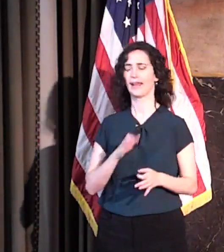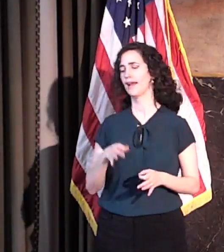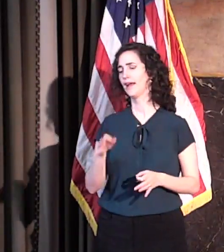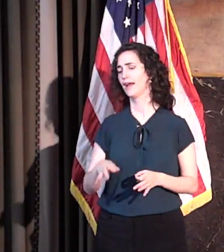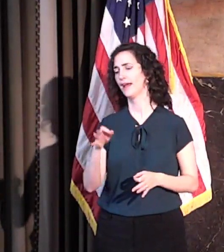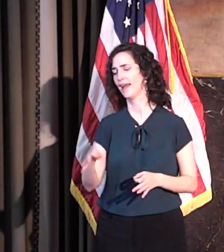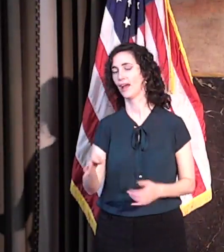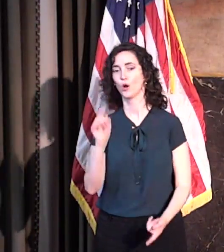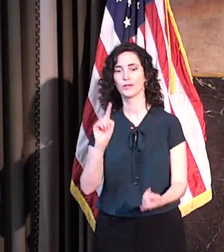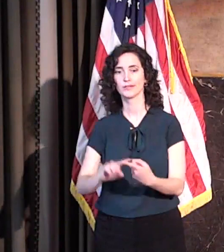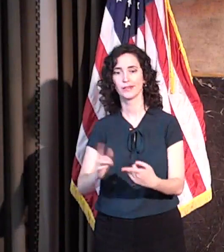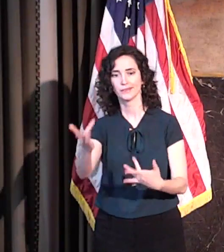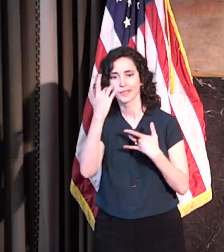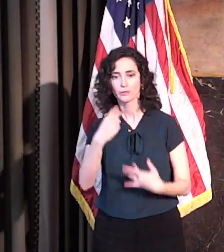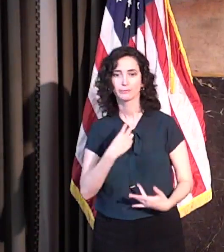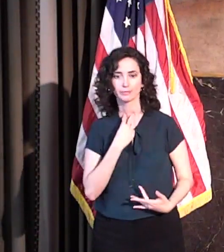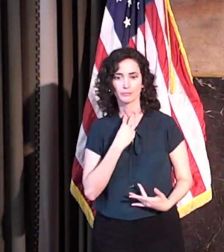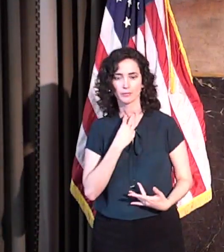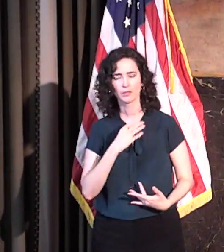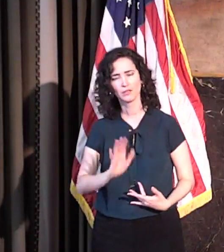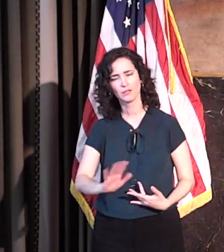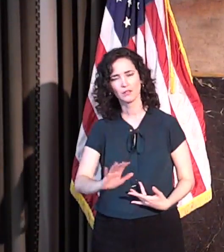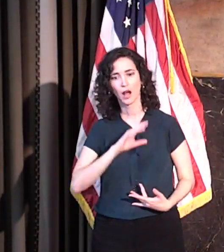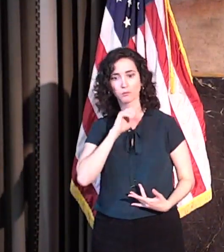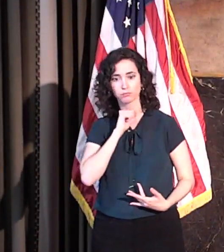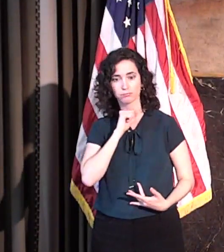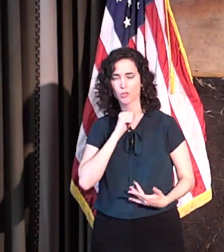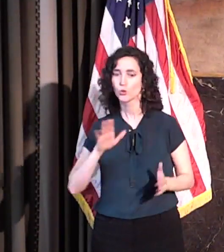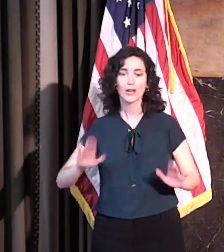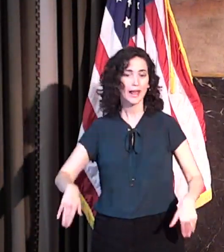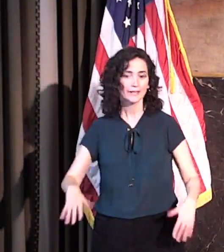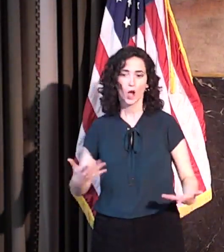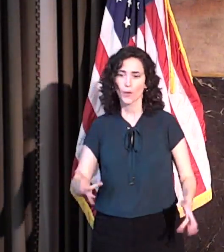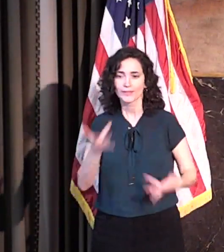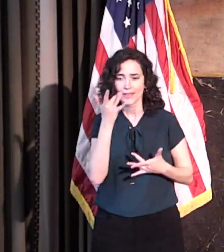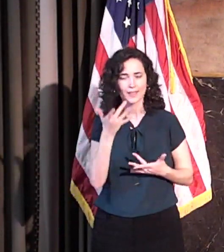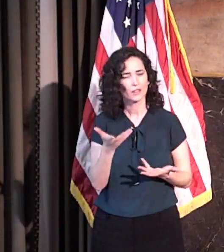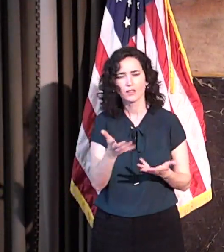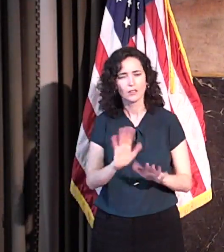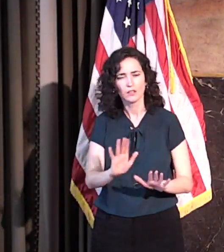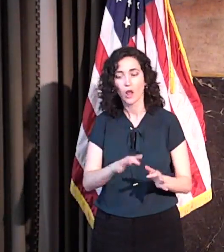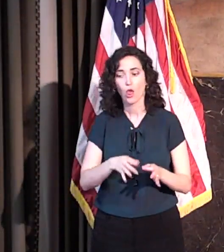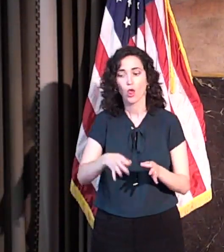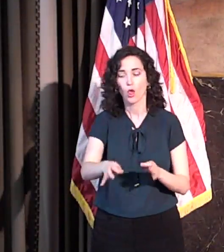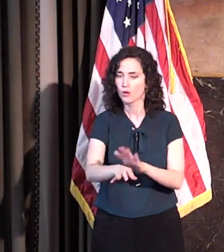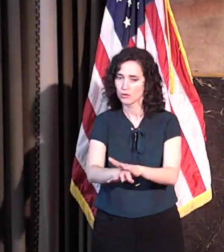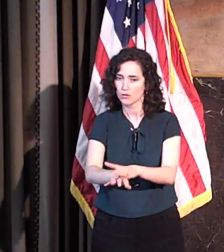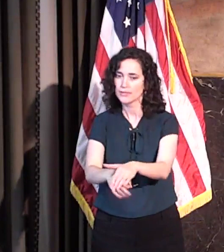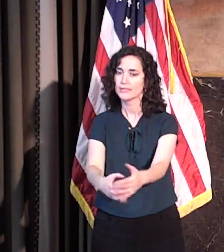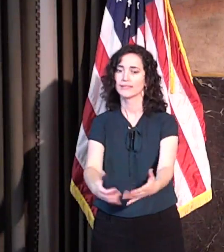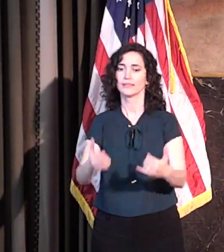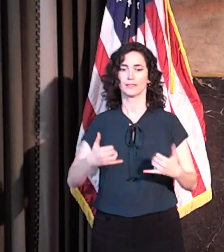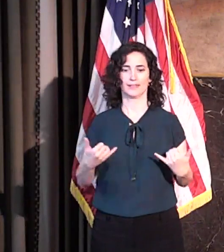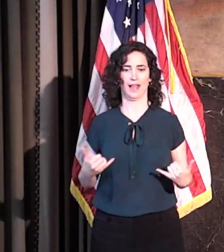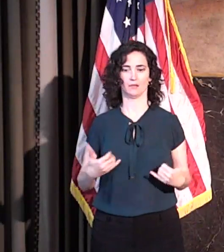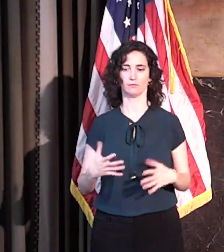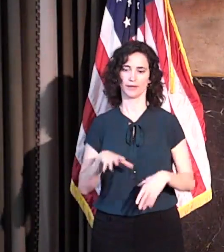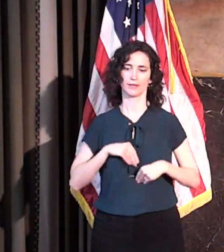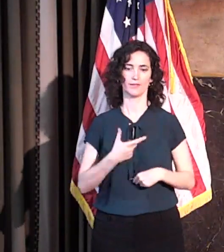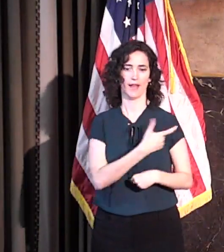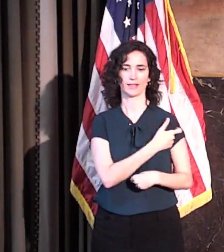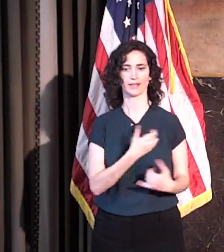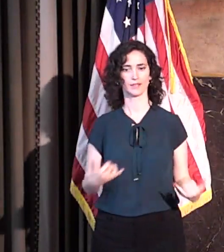sick with COVID. By that point, it's too late. You've already gotten sick. Get vaccinated before that.